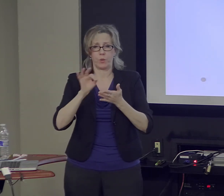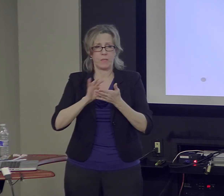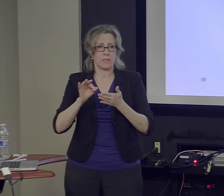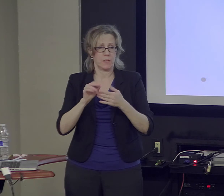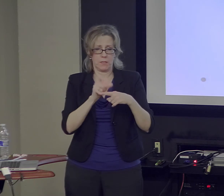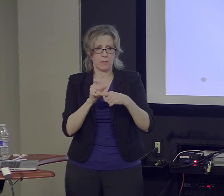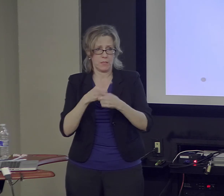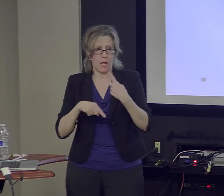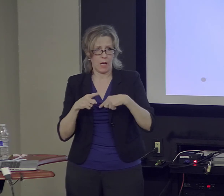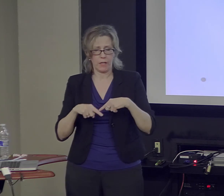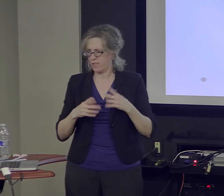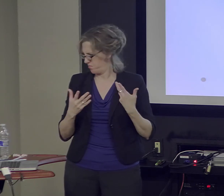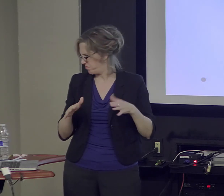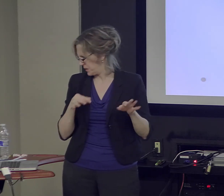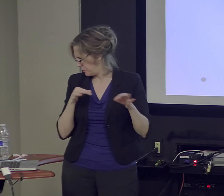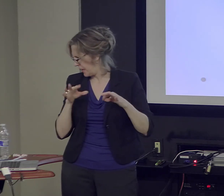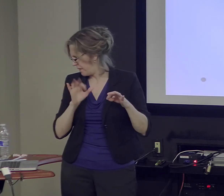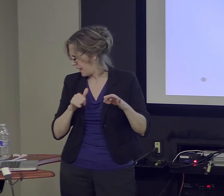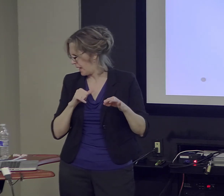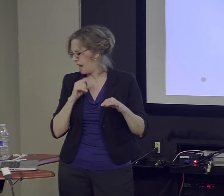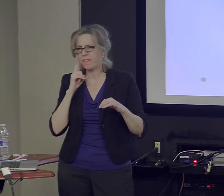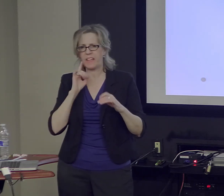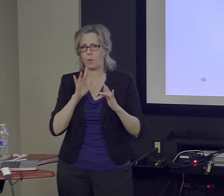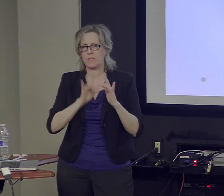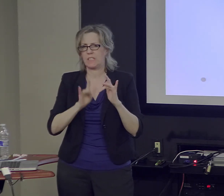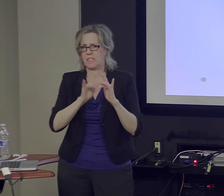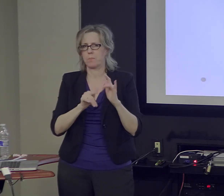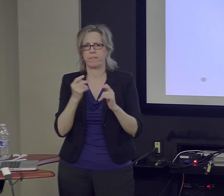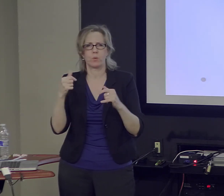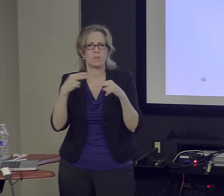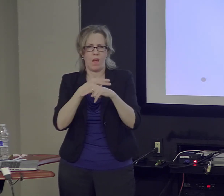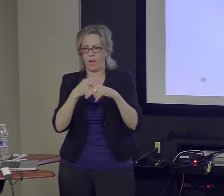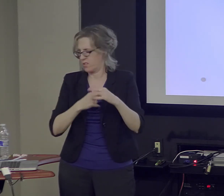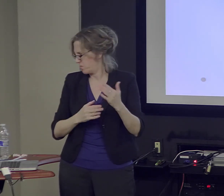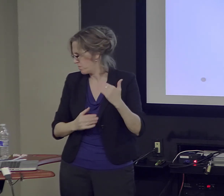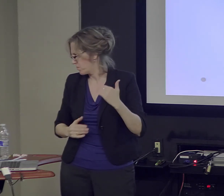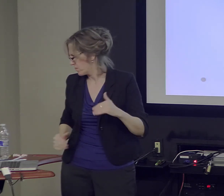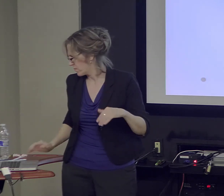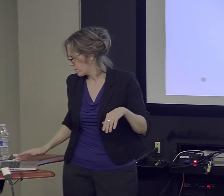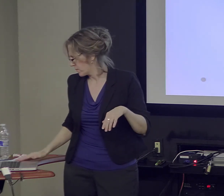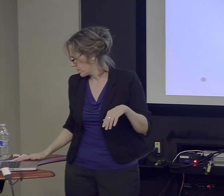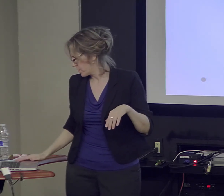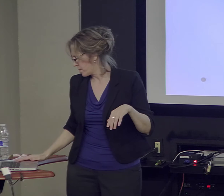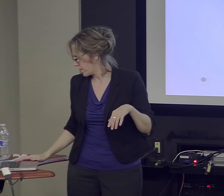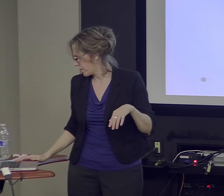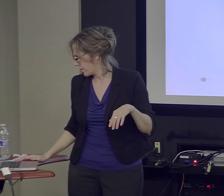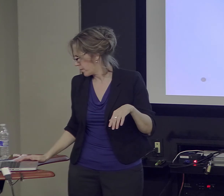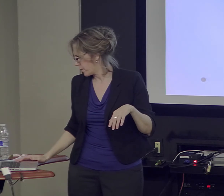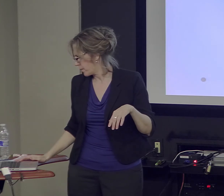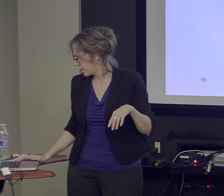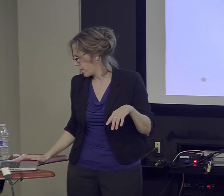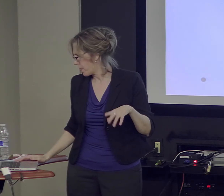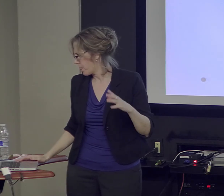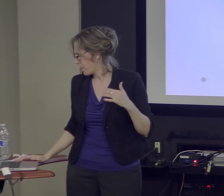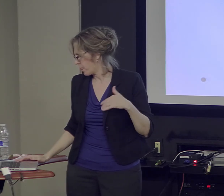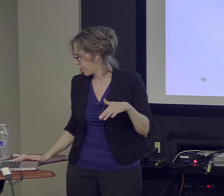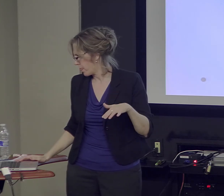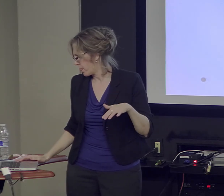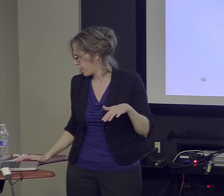Mm-hmm. The part I'm showing you in terms of high frequency lexical signs, actually, I kind of already went into that a few slides ago,